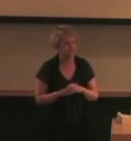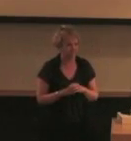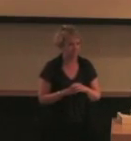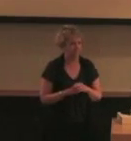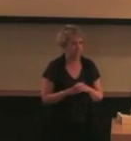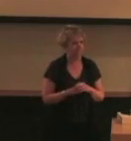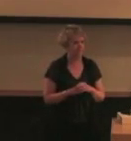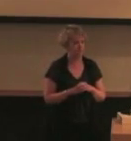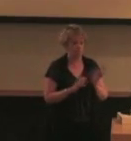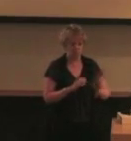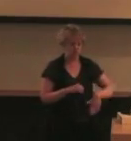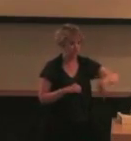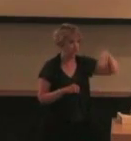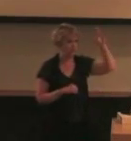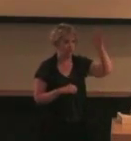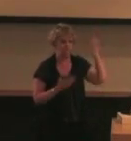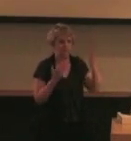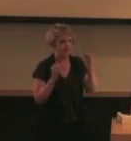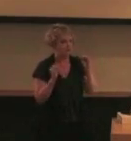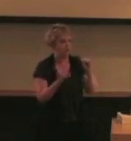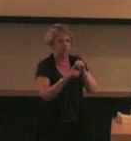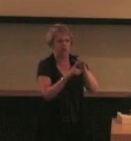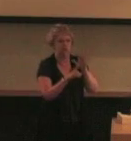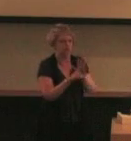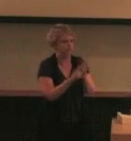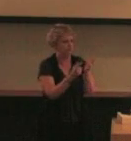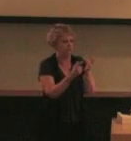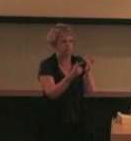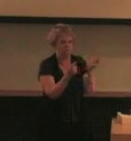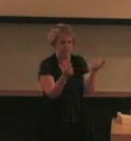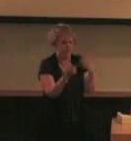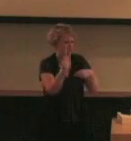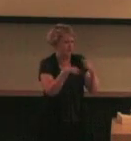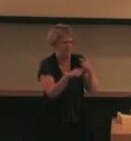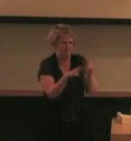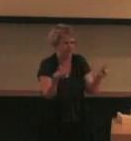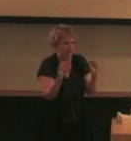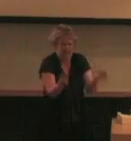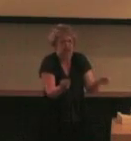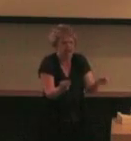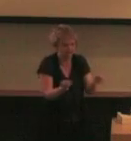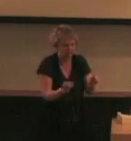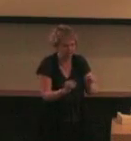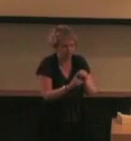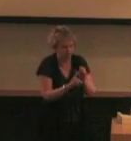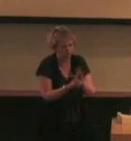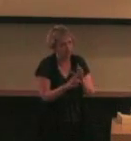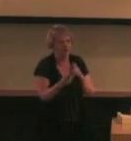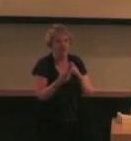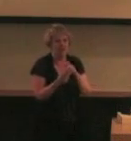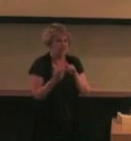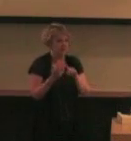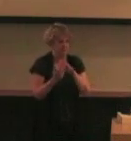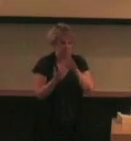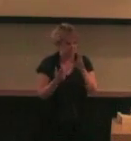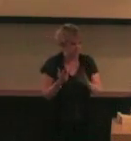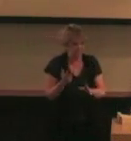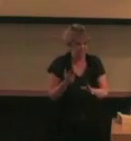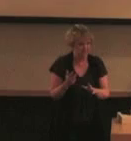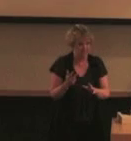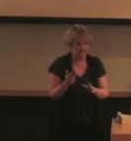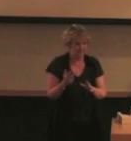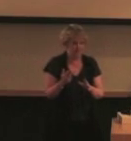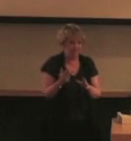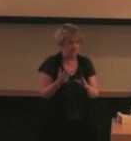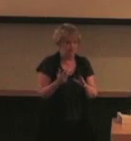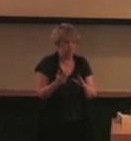So they had no exposure at all for sign language throughout their lifetime. And they never somehow acquired the native fluency